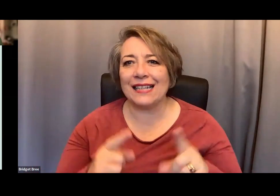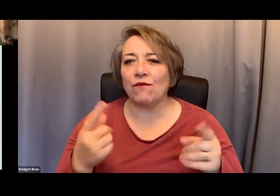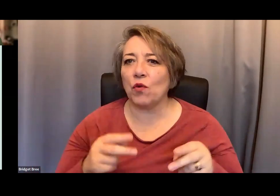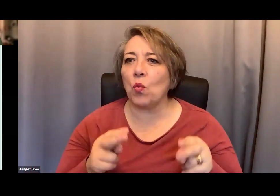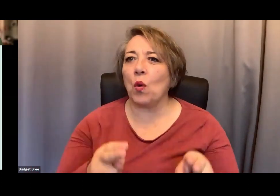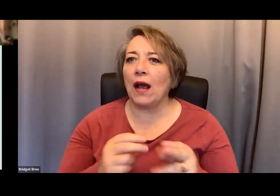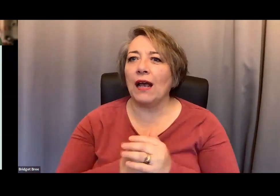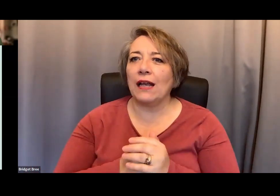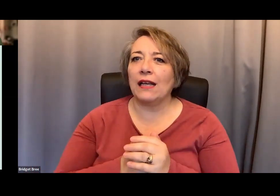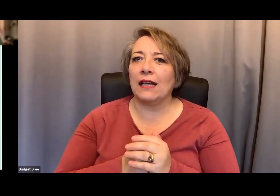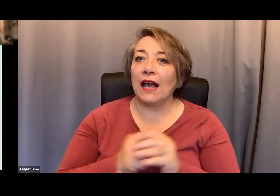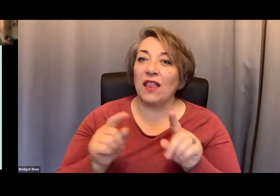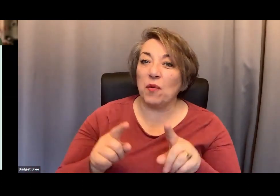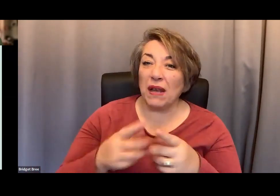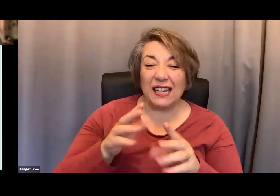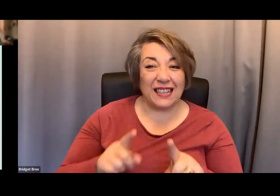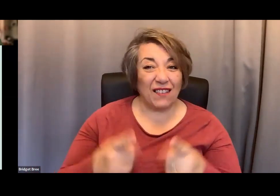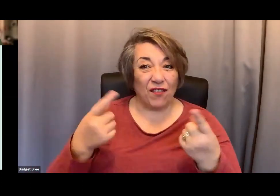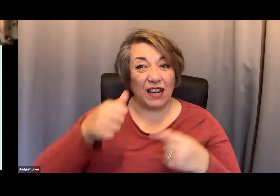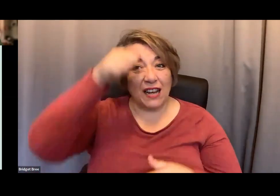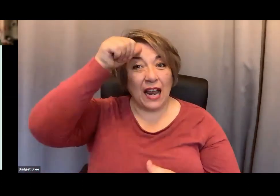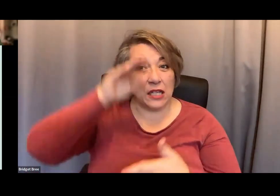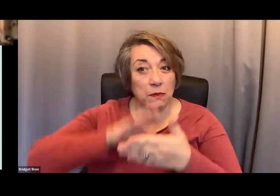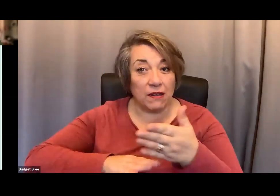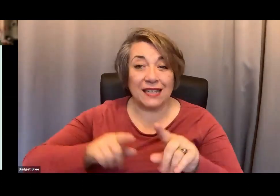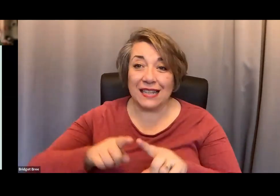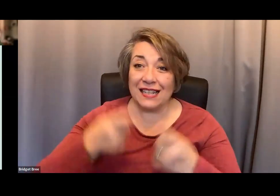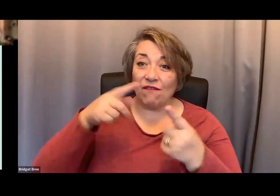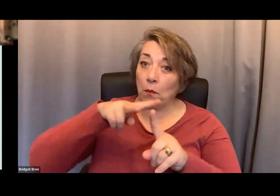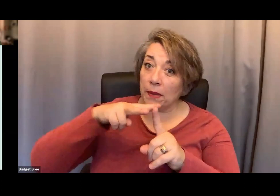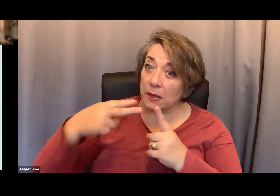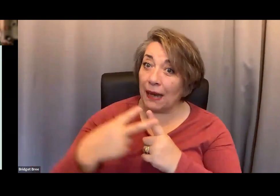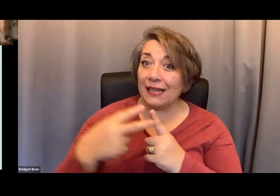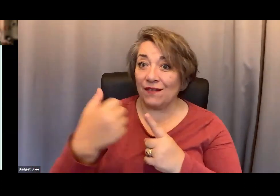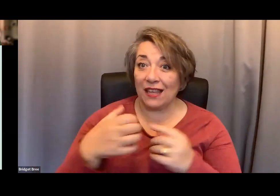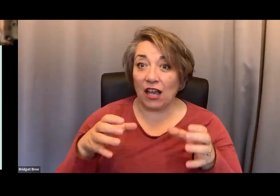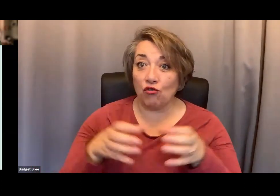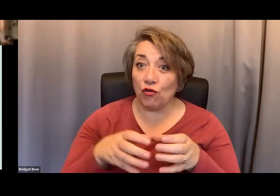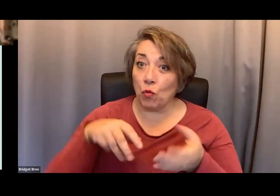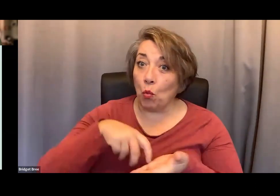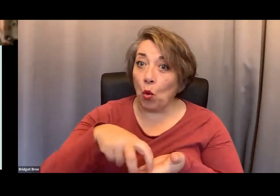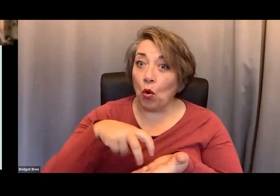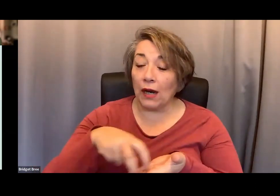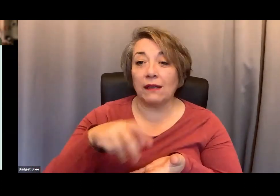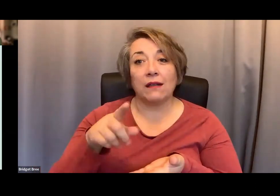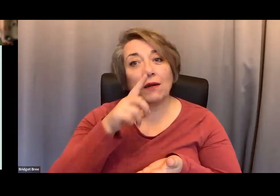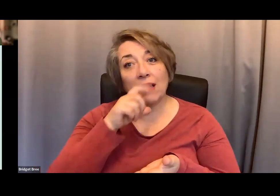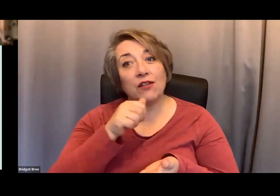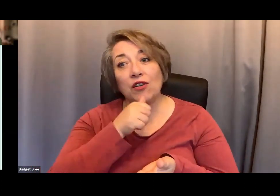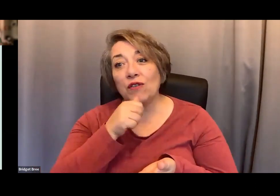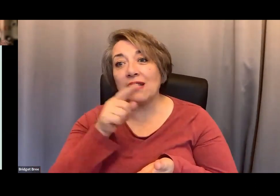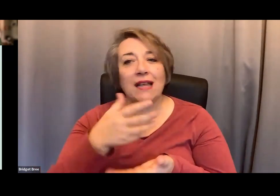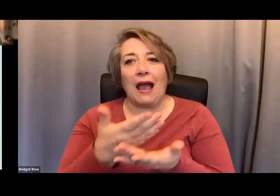perspectives and experiences within that. For me, the best thing about this tool is that it can be used anywhere. It can be used at multiple points across